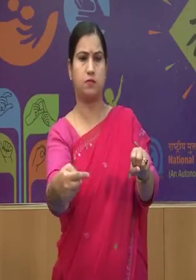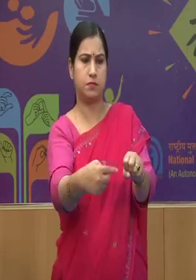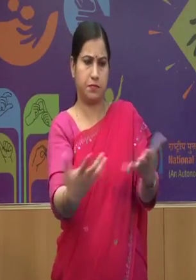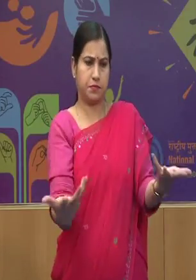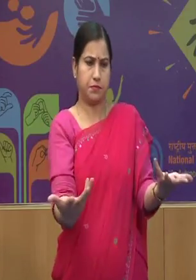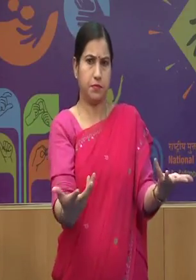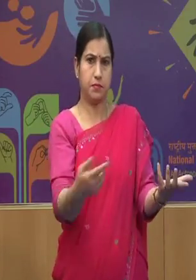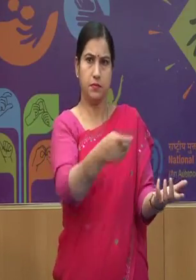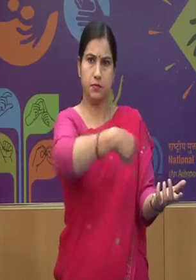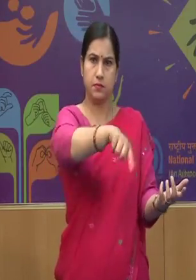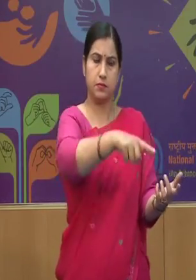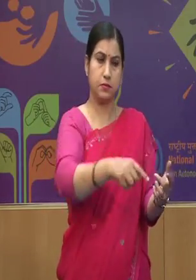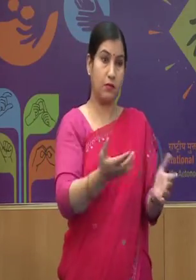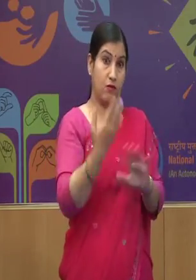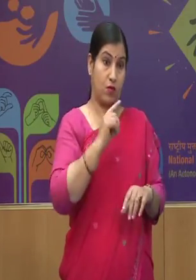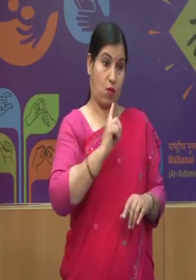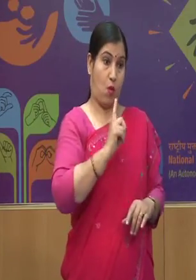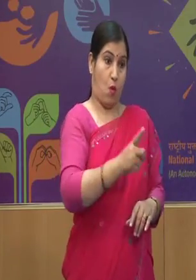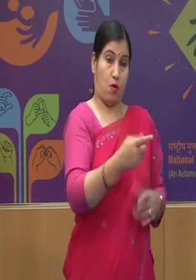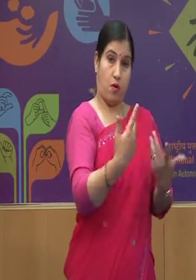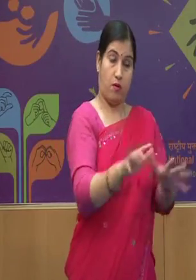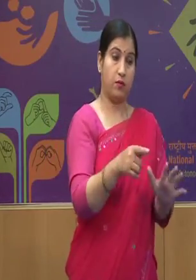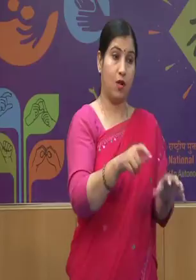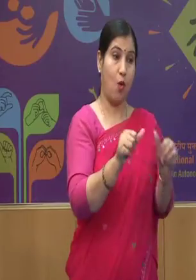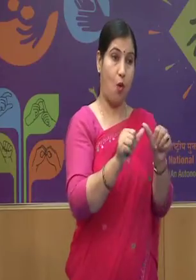refused to accept the demands of Austria.